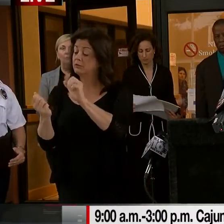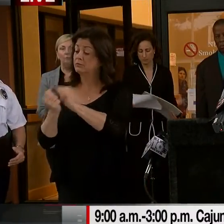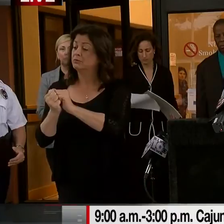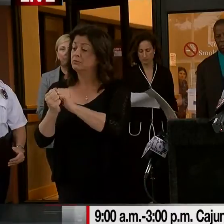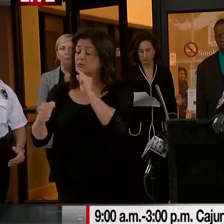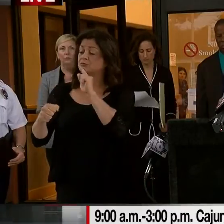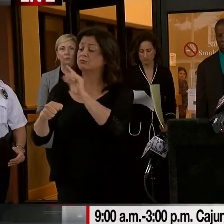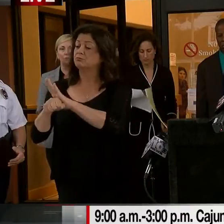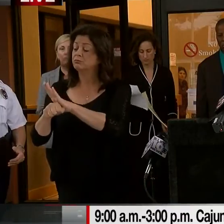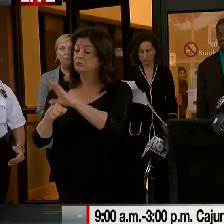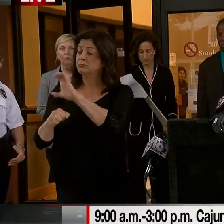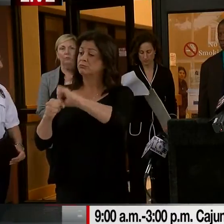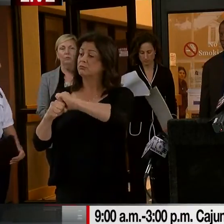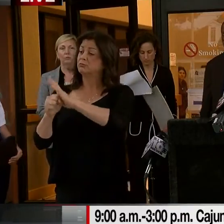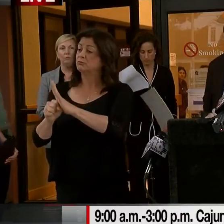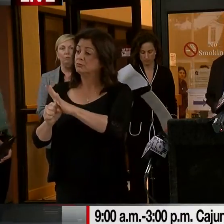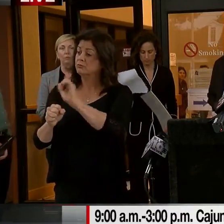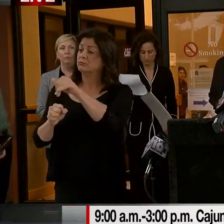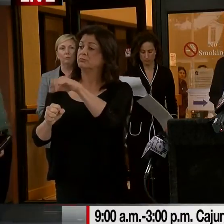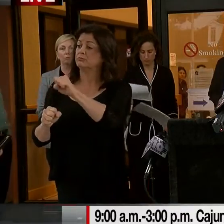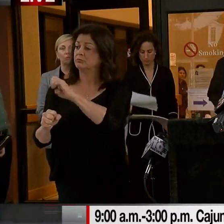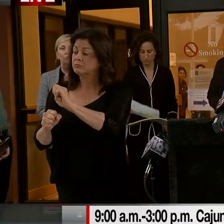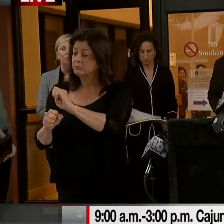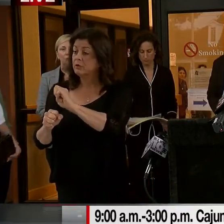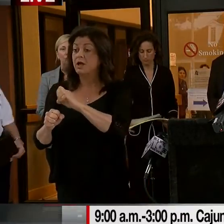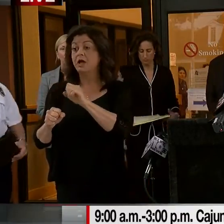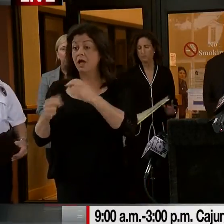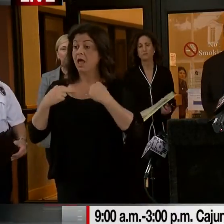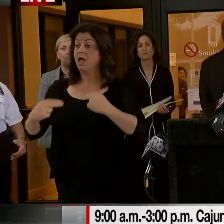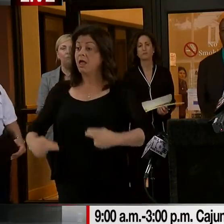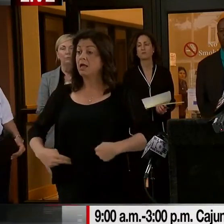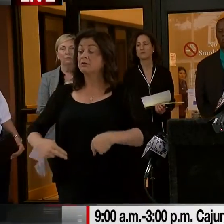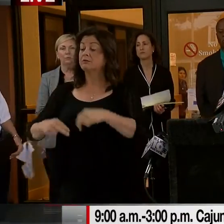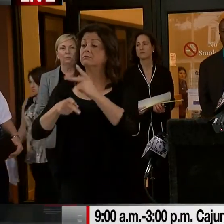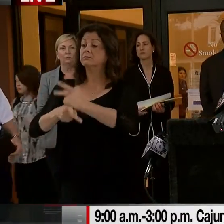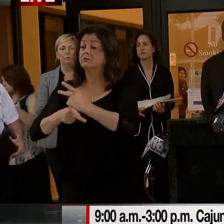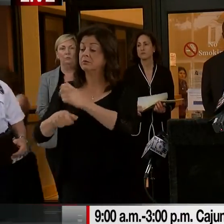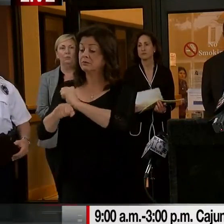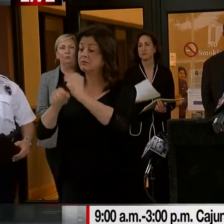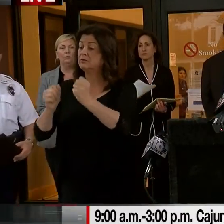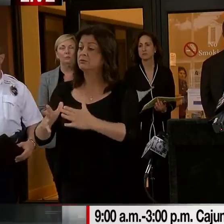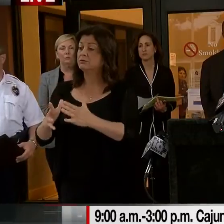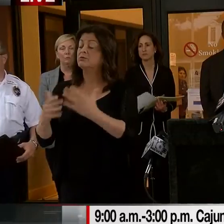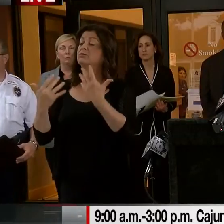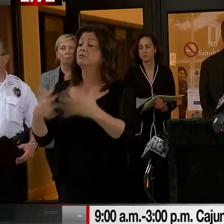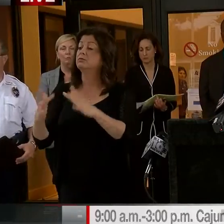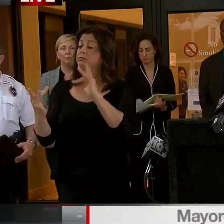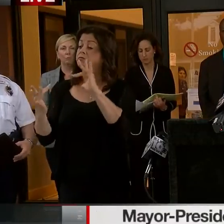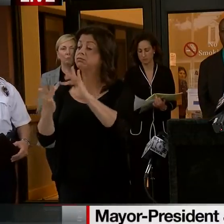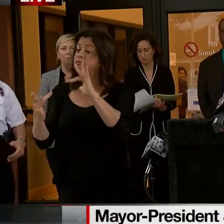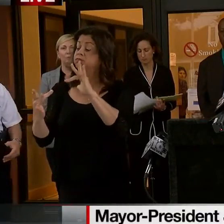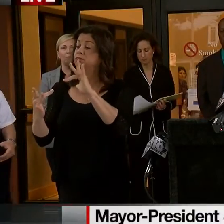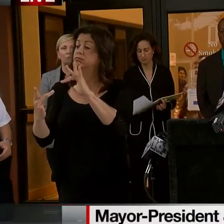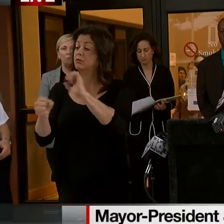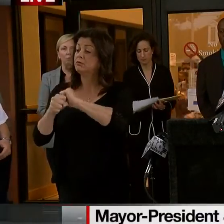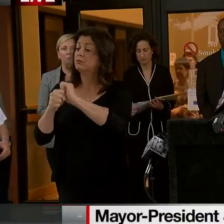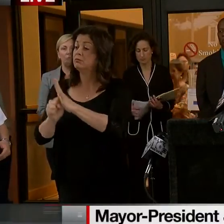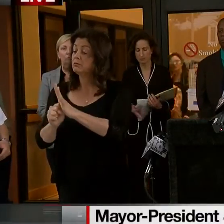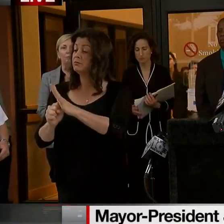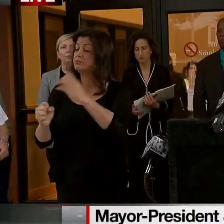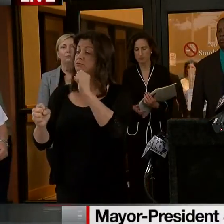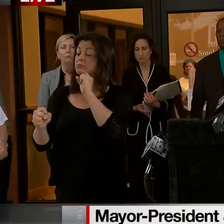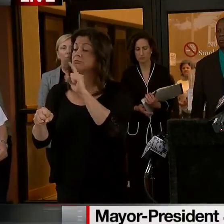is healthcare workers who have had direct contact with confirmed suspected COVID cases. Pregnant